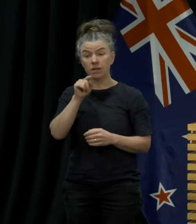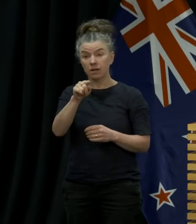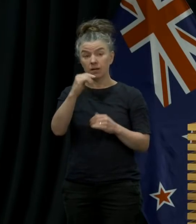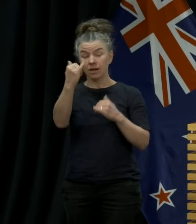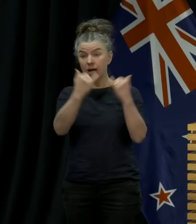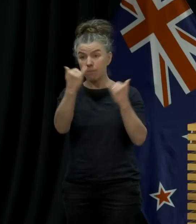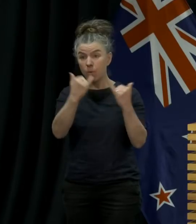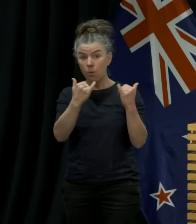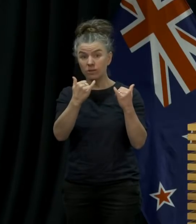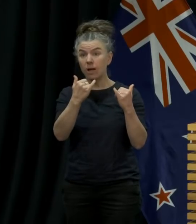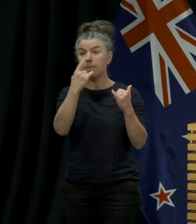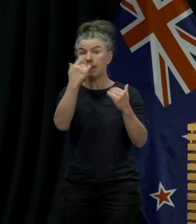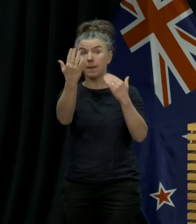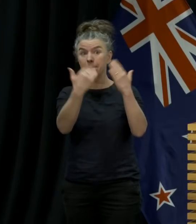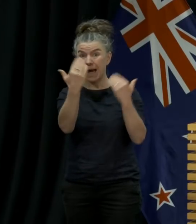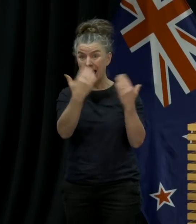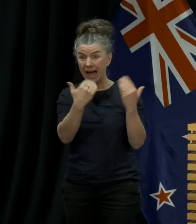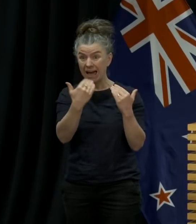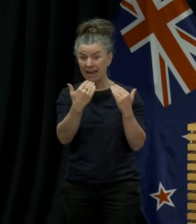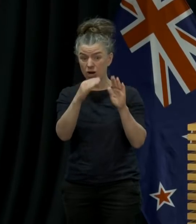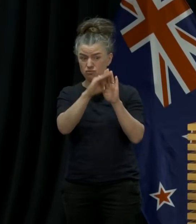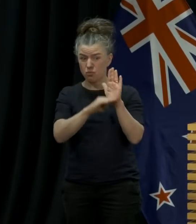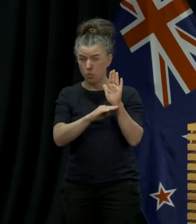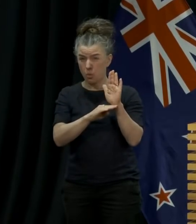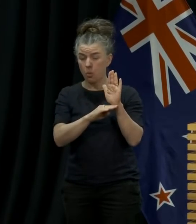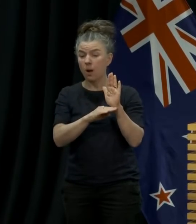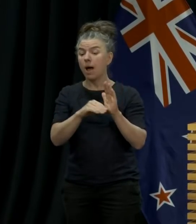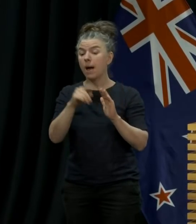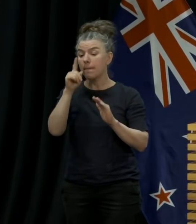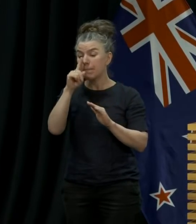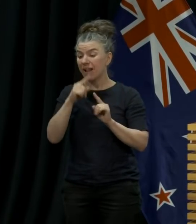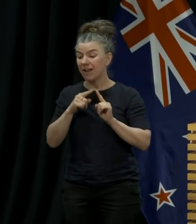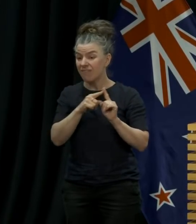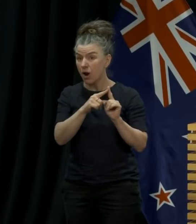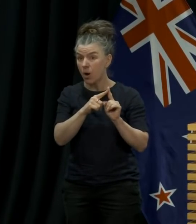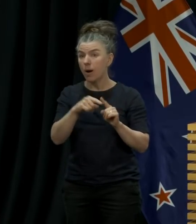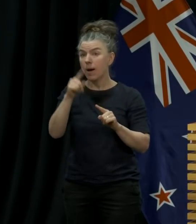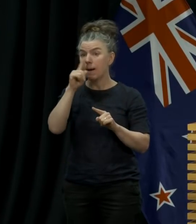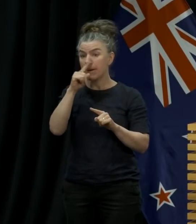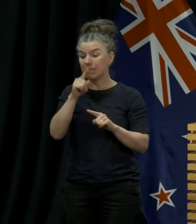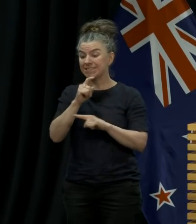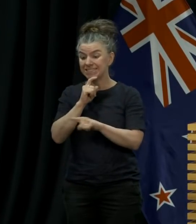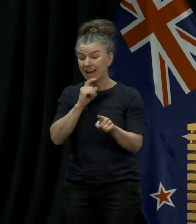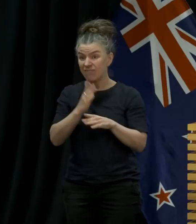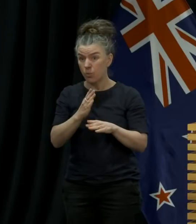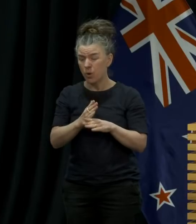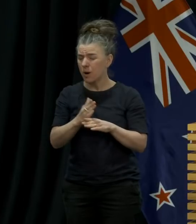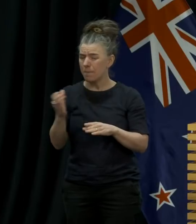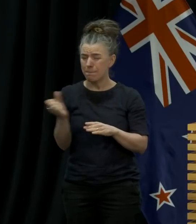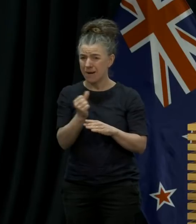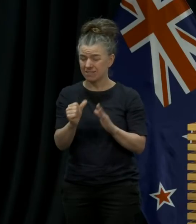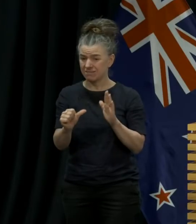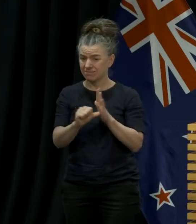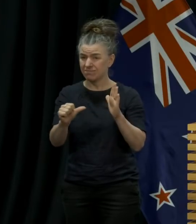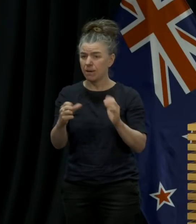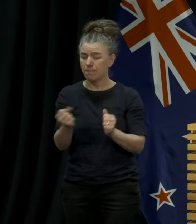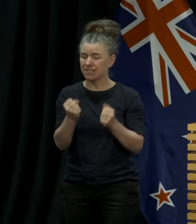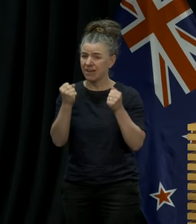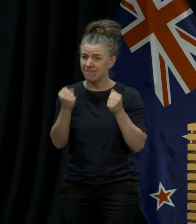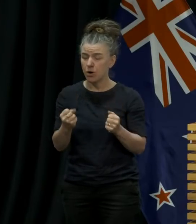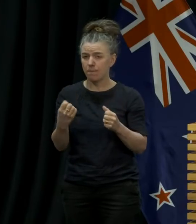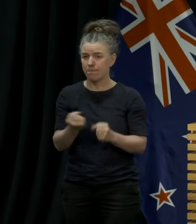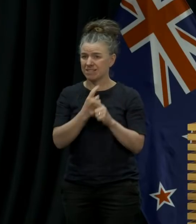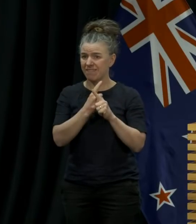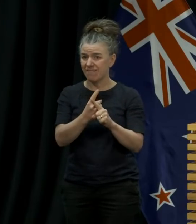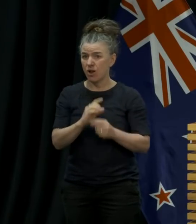the controls at our borders must be rigorous. They must be disciplined, and they must have the confidence